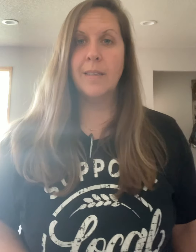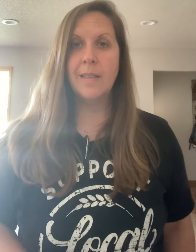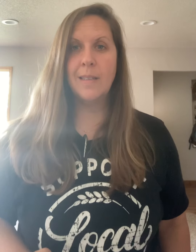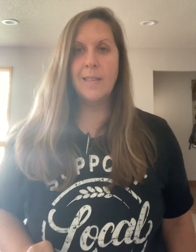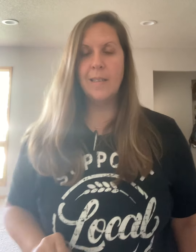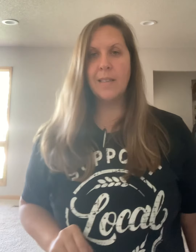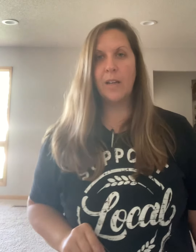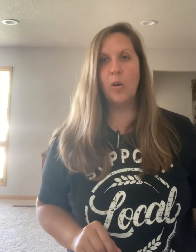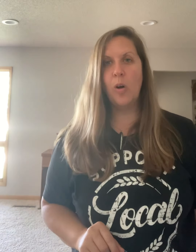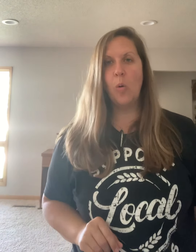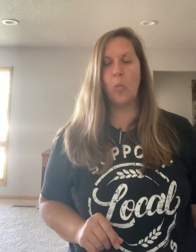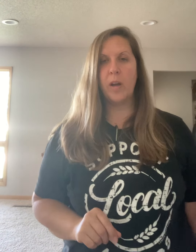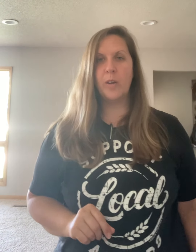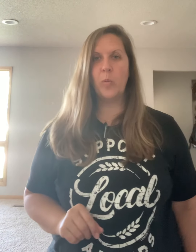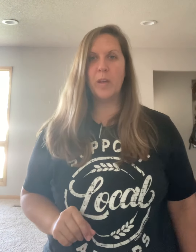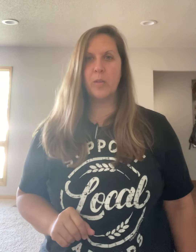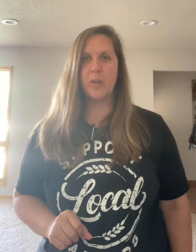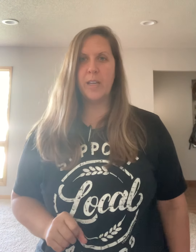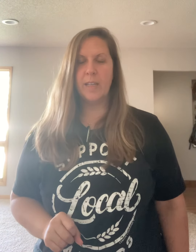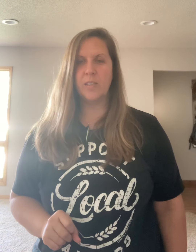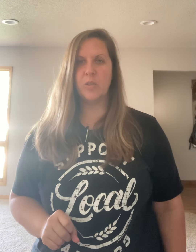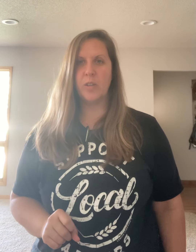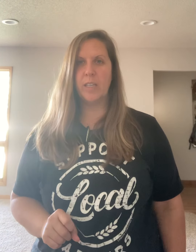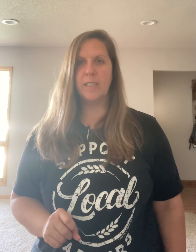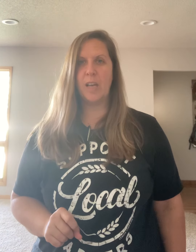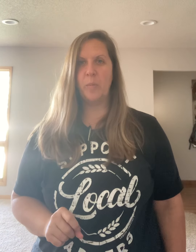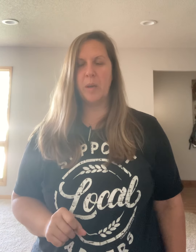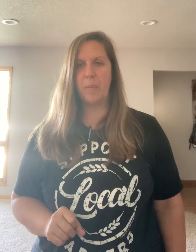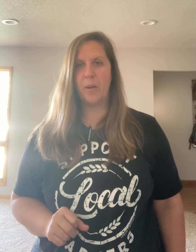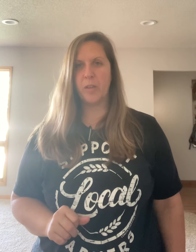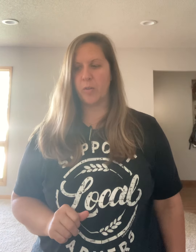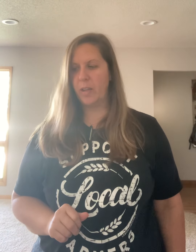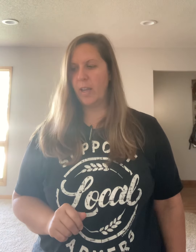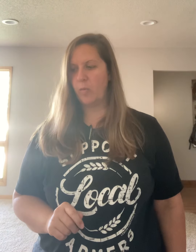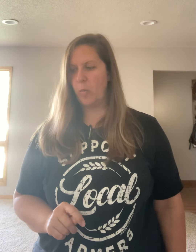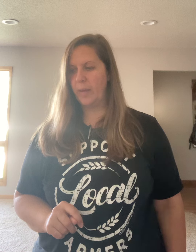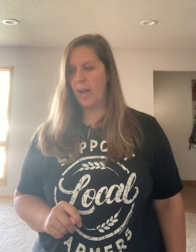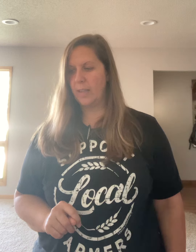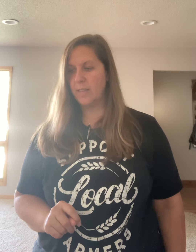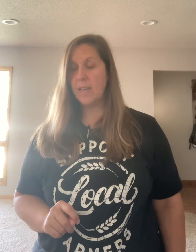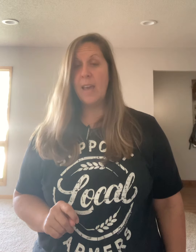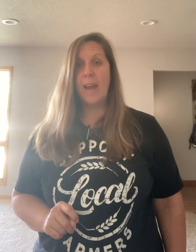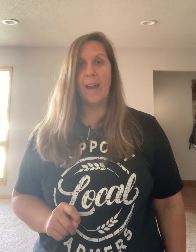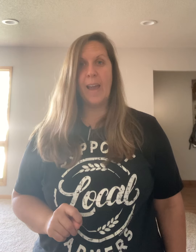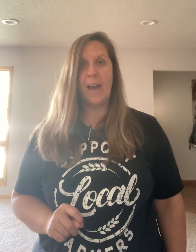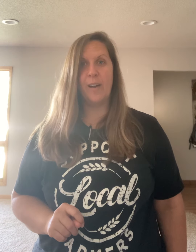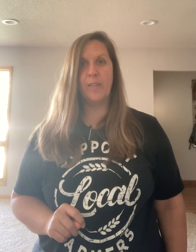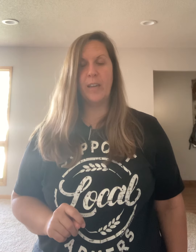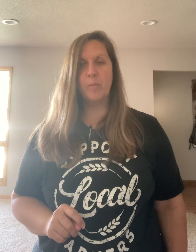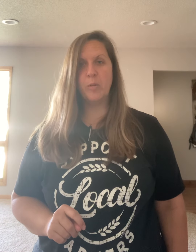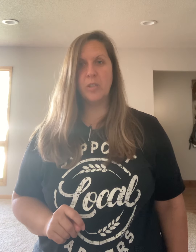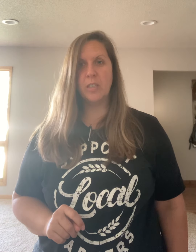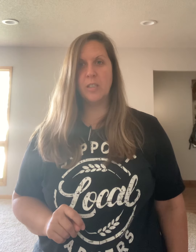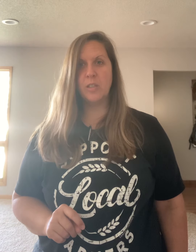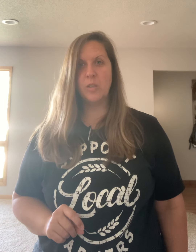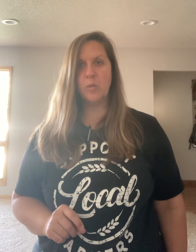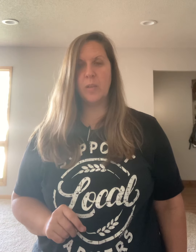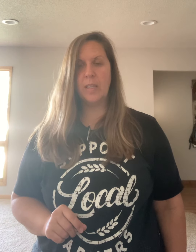This is CC Cycle 1, Week 3, History. Tell me about the Greek and Roman gods. I have hand motions to do with each